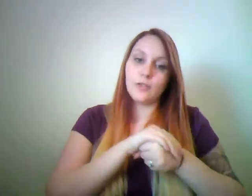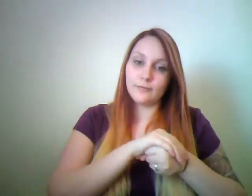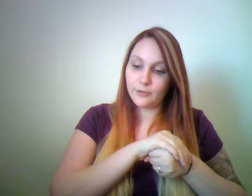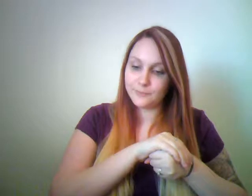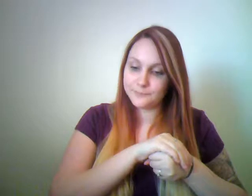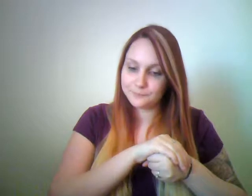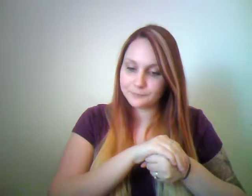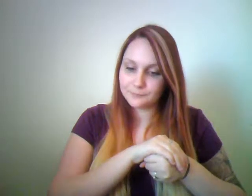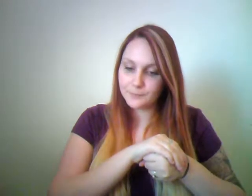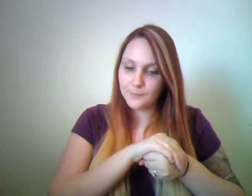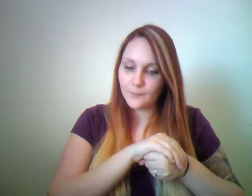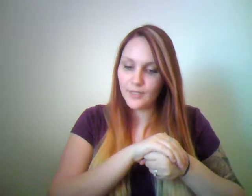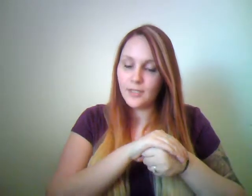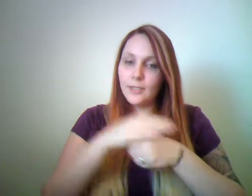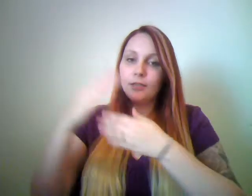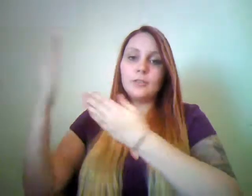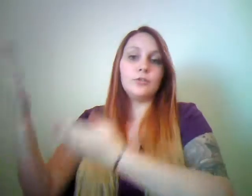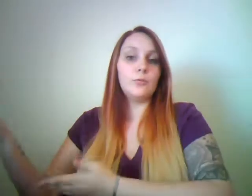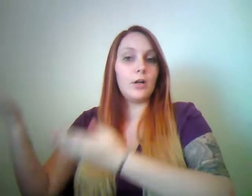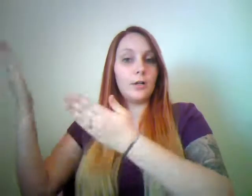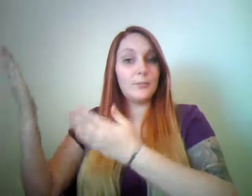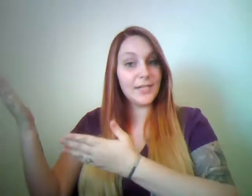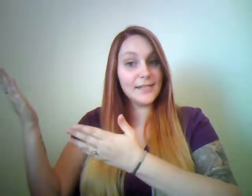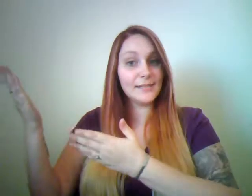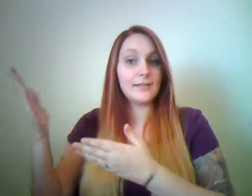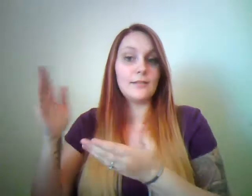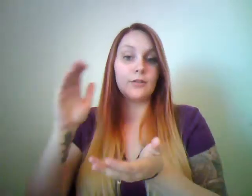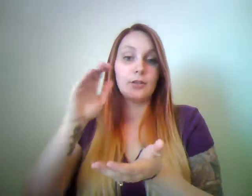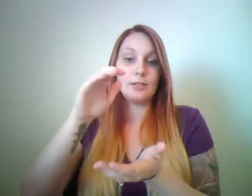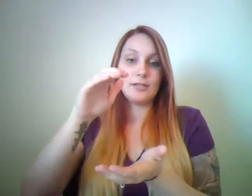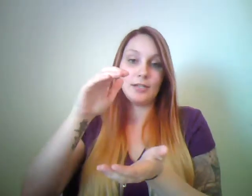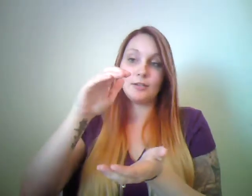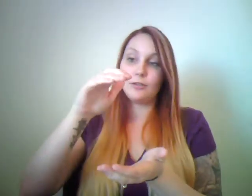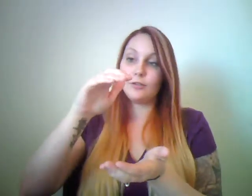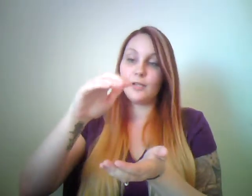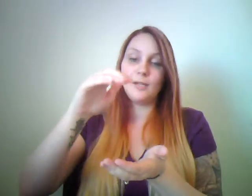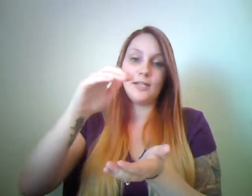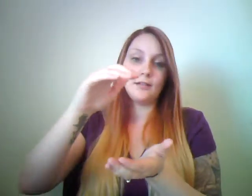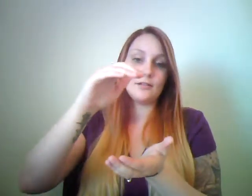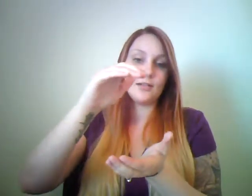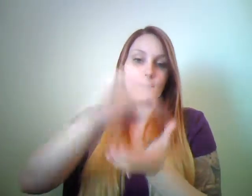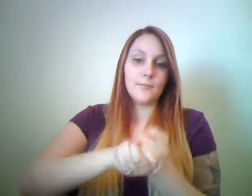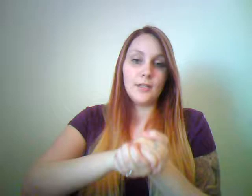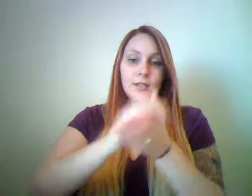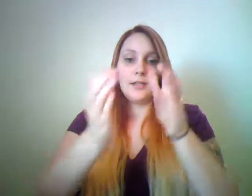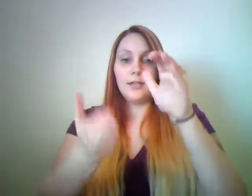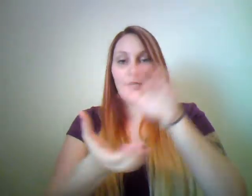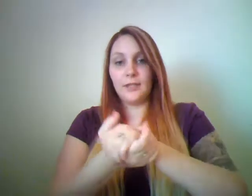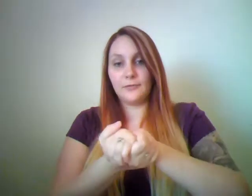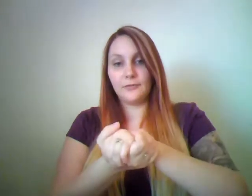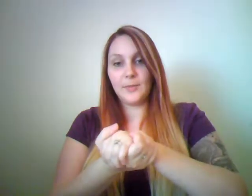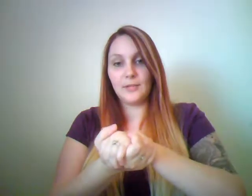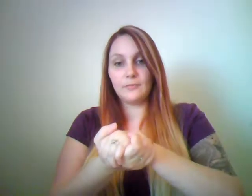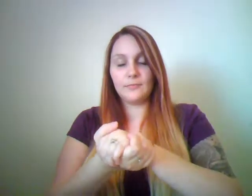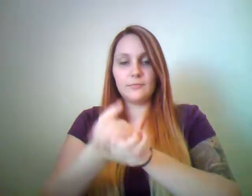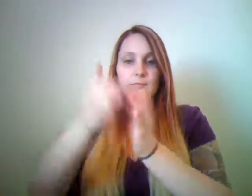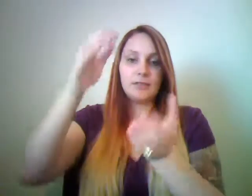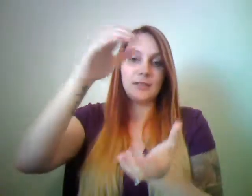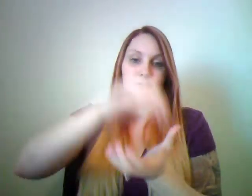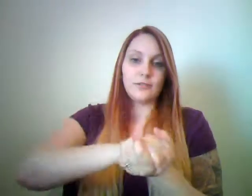cover. You are peace. You're going to take your dominant hand on top and flip it. It's actually the